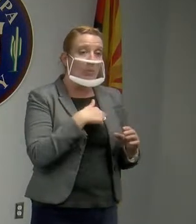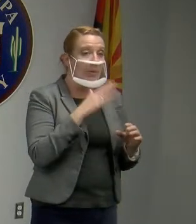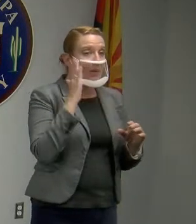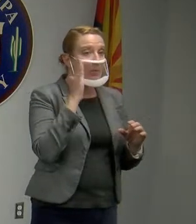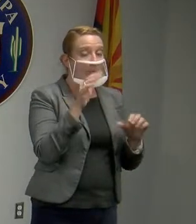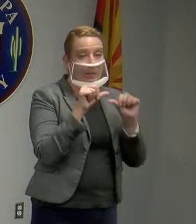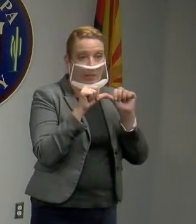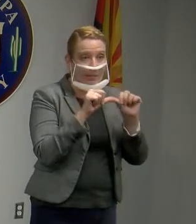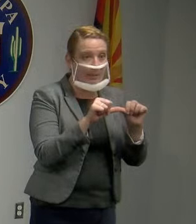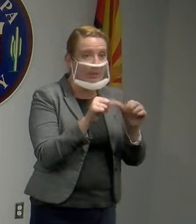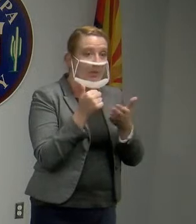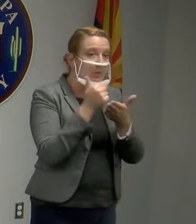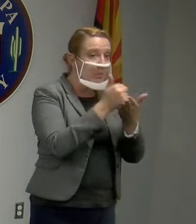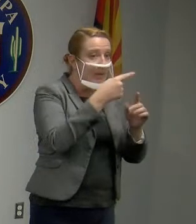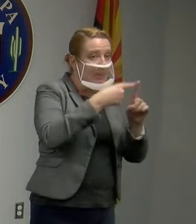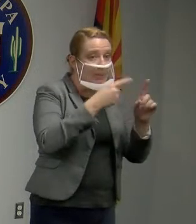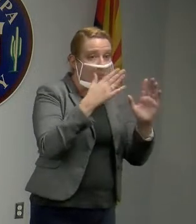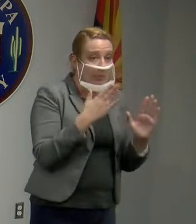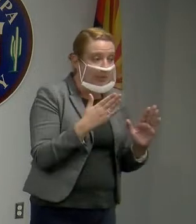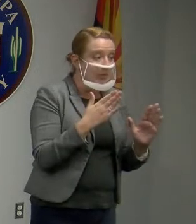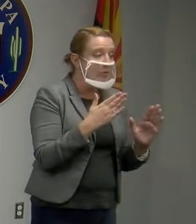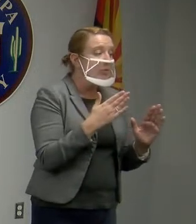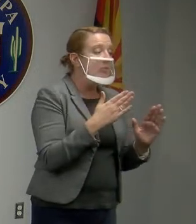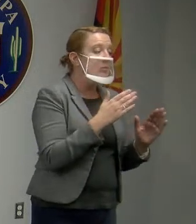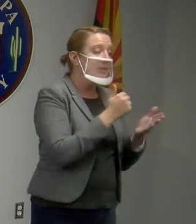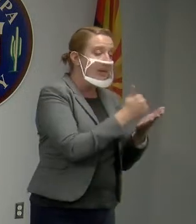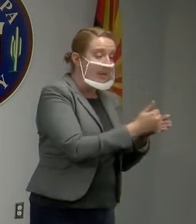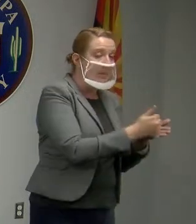that community. So that's how I see it.